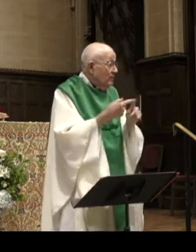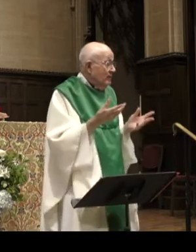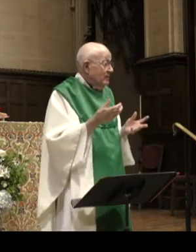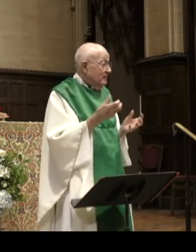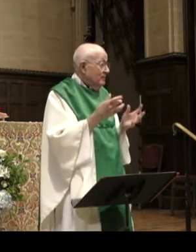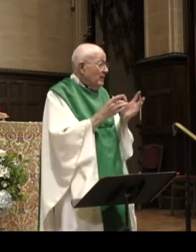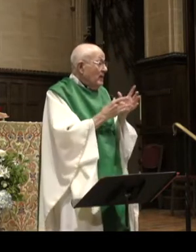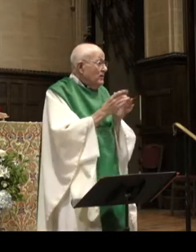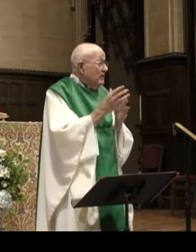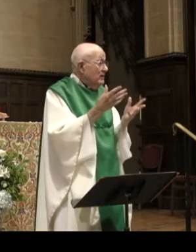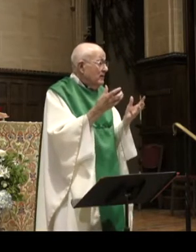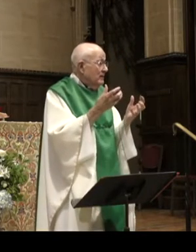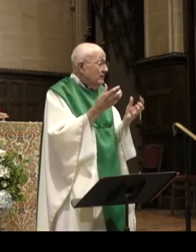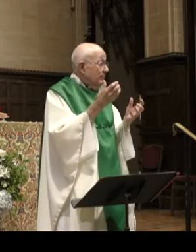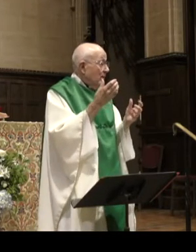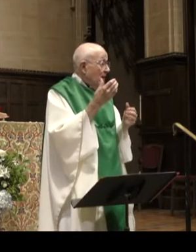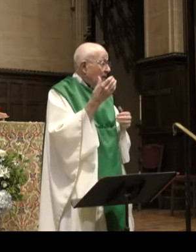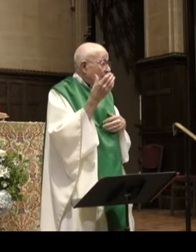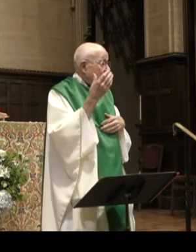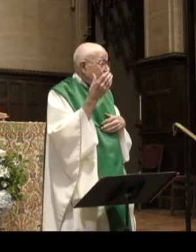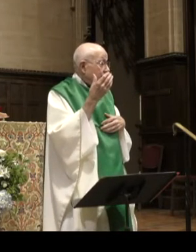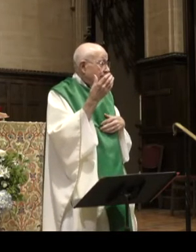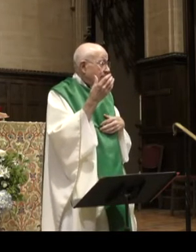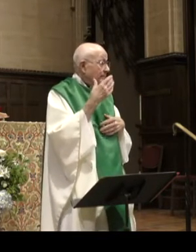his friends. Jesus